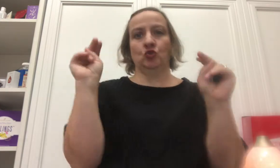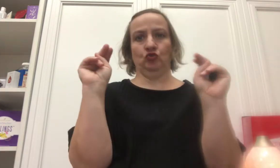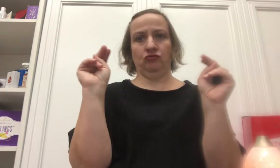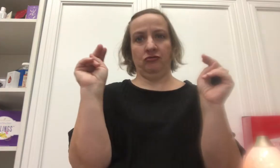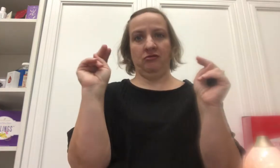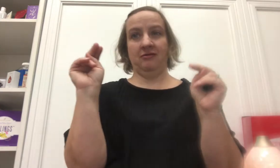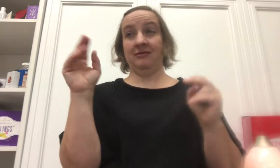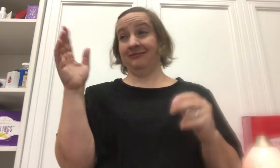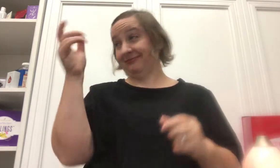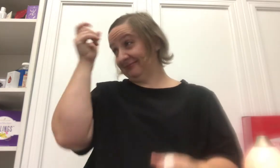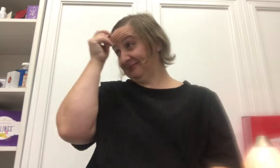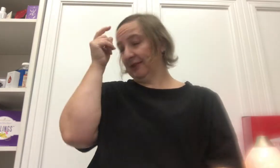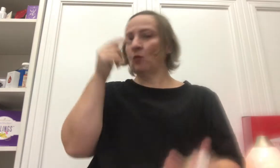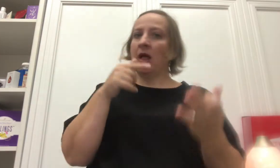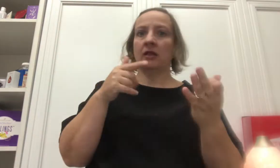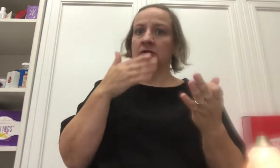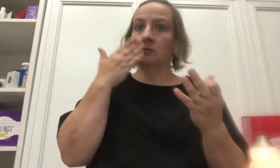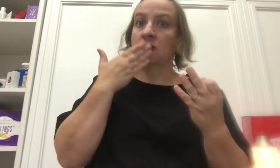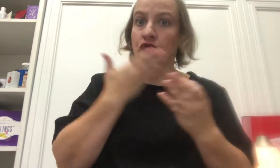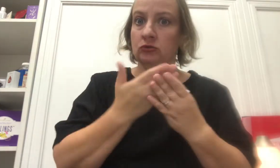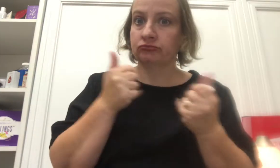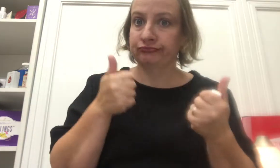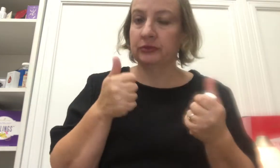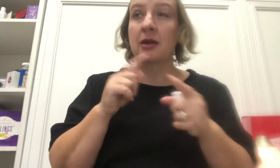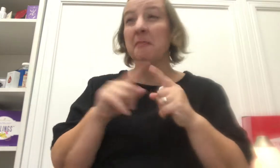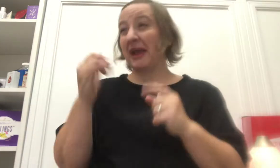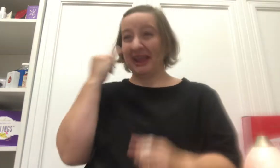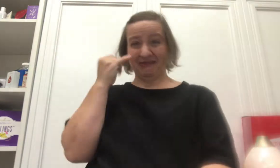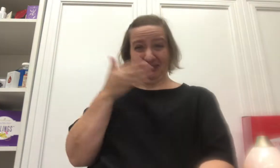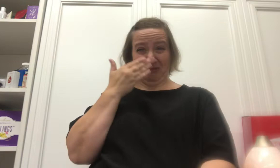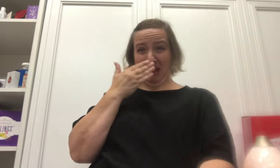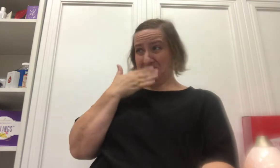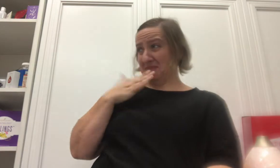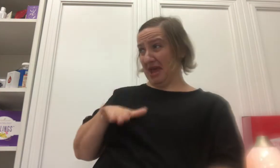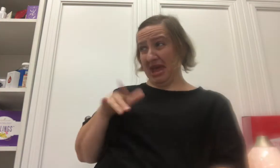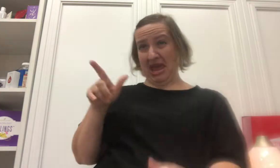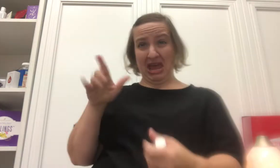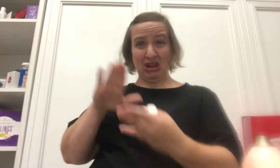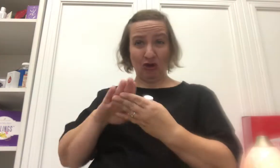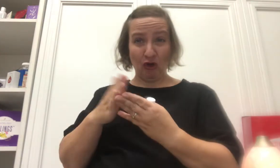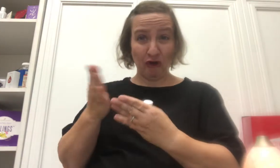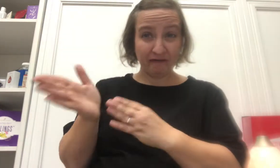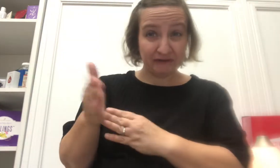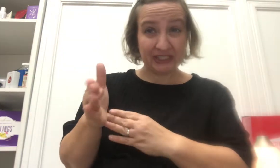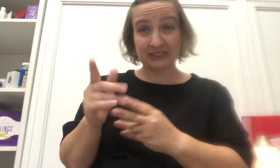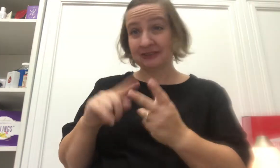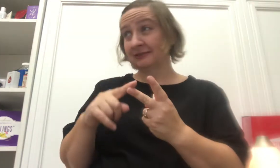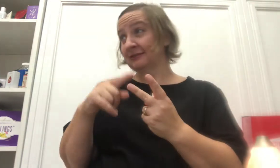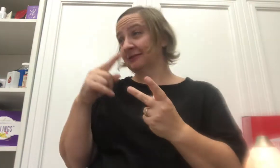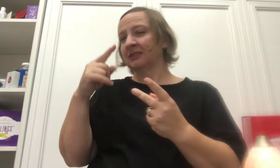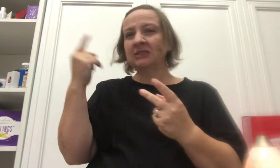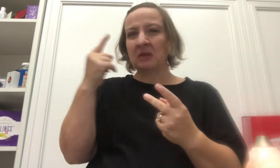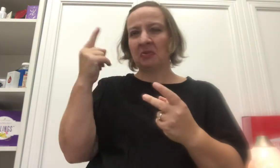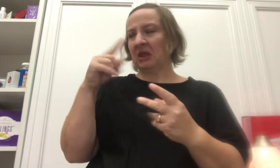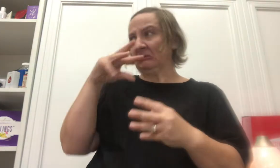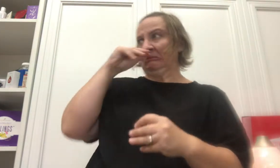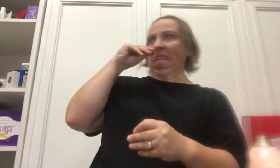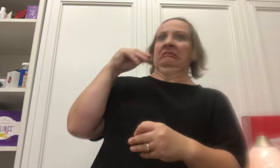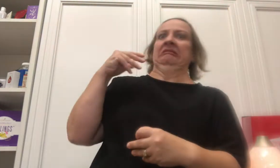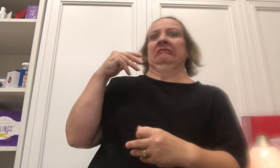It also helps to neutralize smells. Let's say, it smells so good, but let's say something smelled bad, like fish or